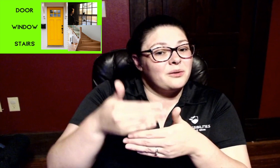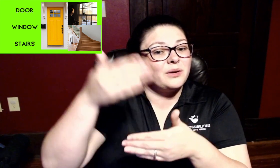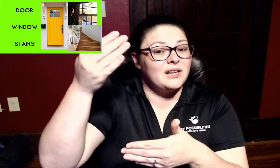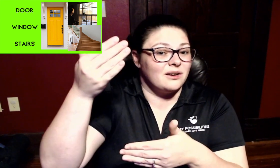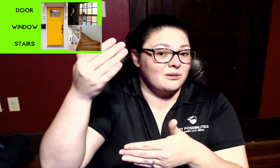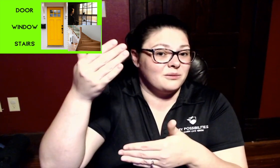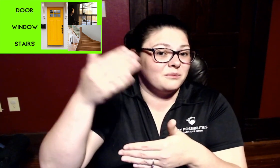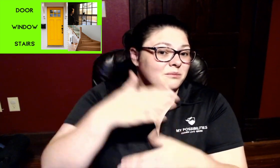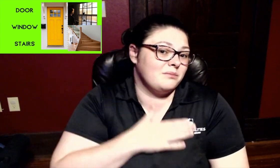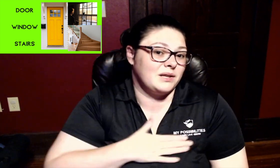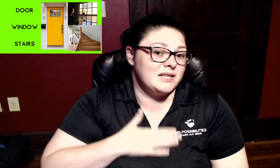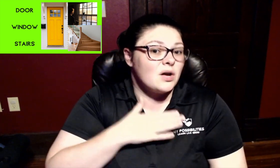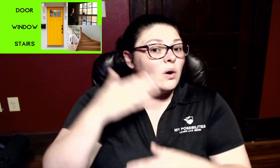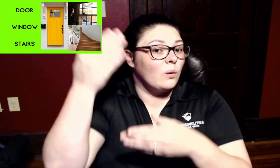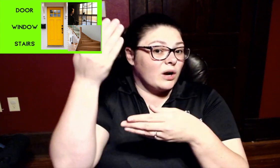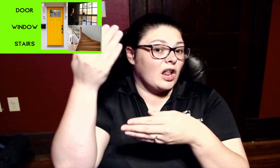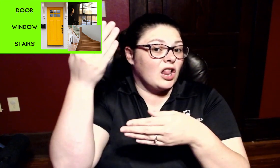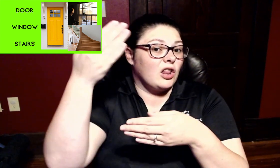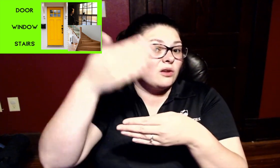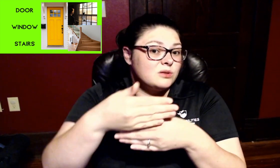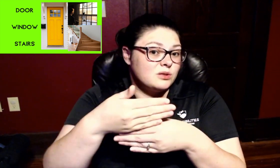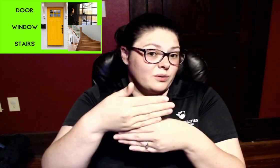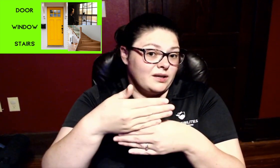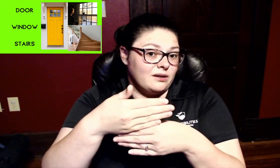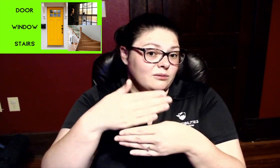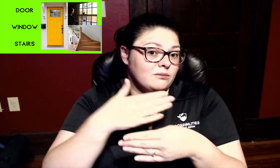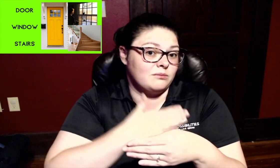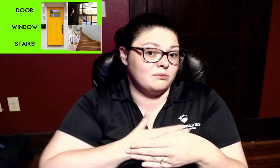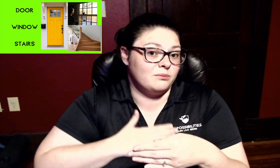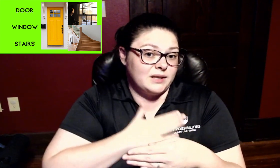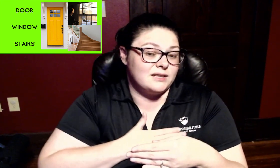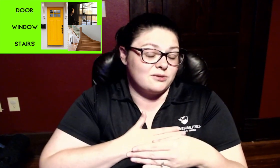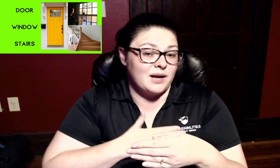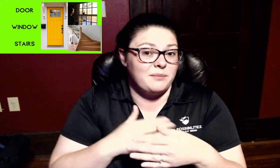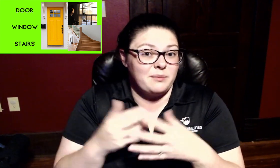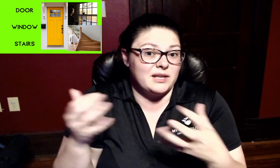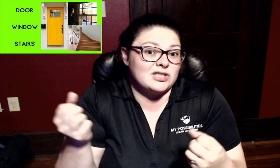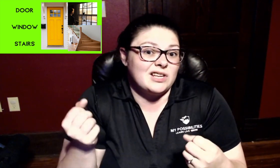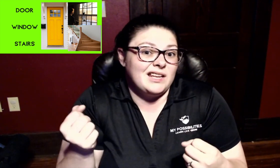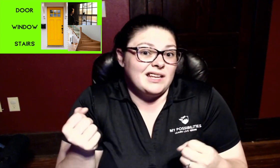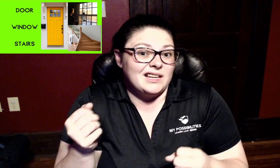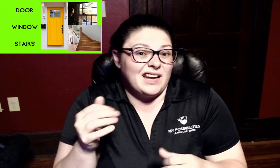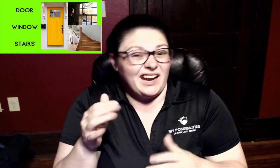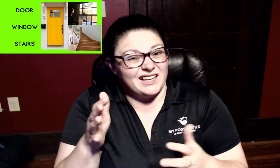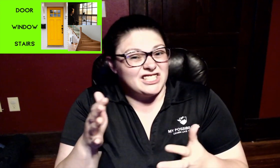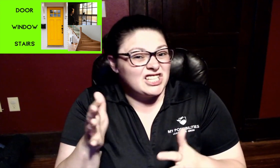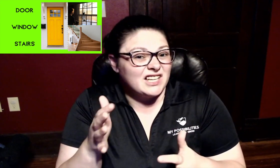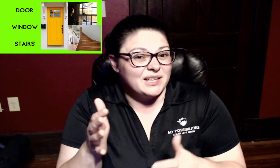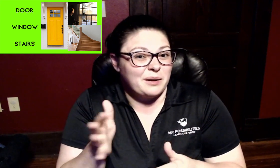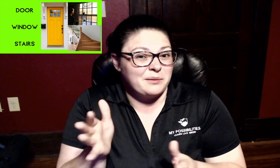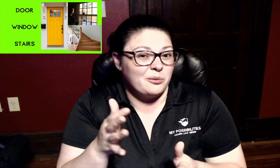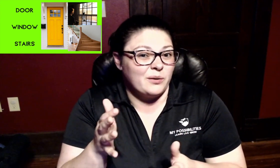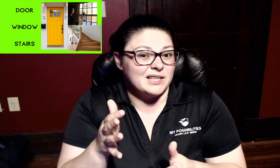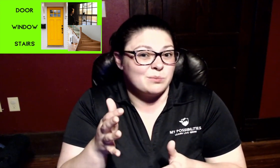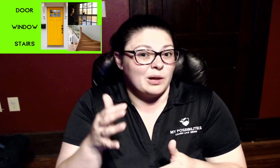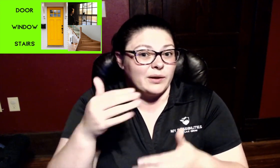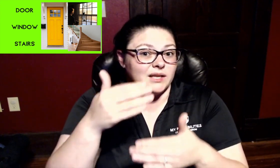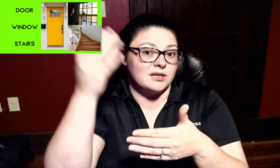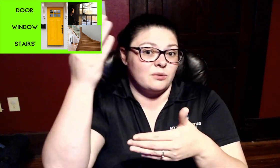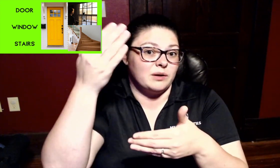window, please. Or close the window, please, right? Maybe it's kind of chilly. Maybe the wind's blowing, and so you want someone